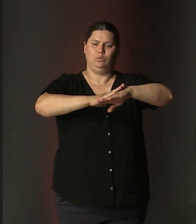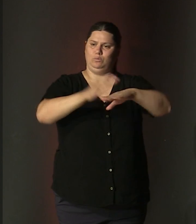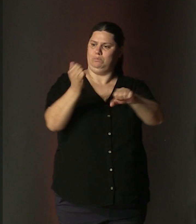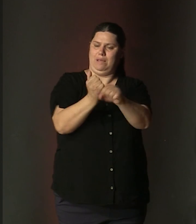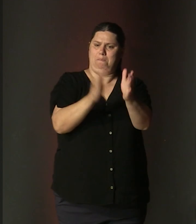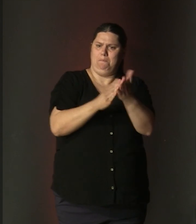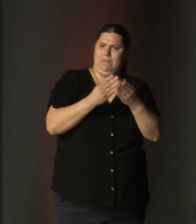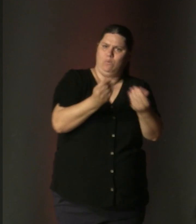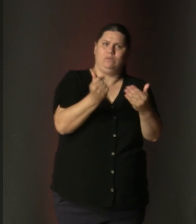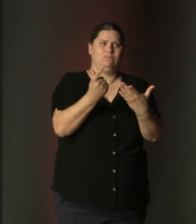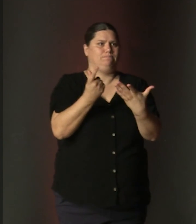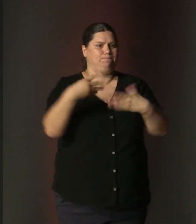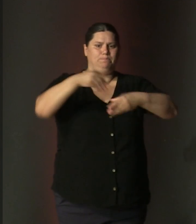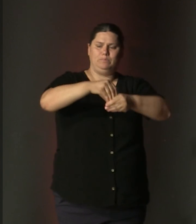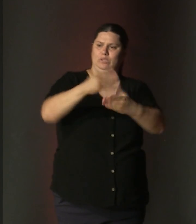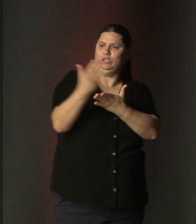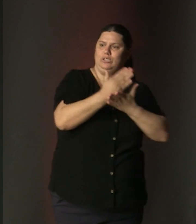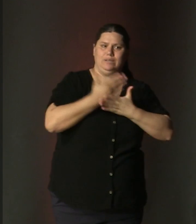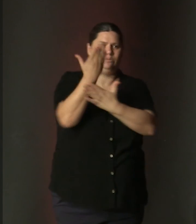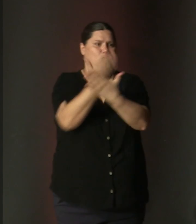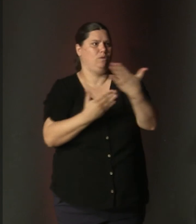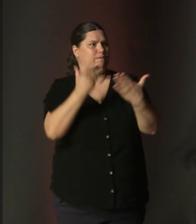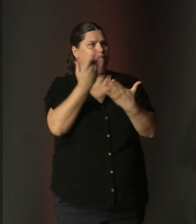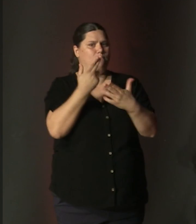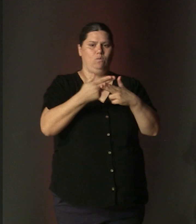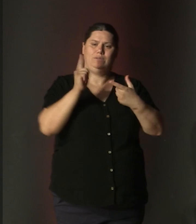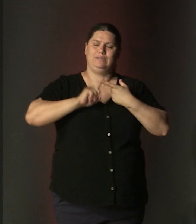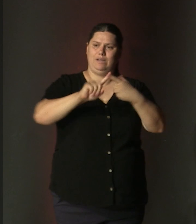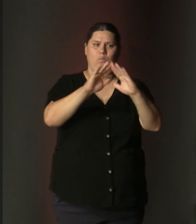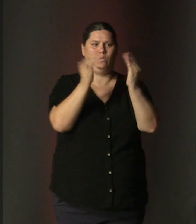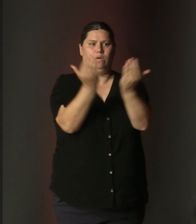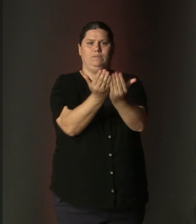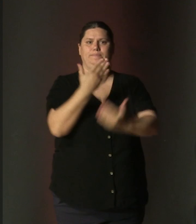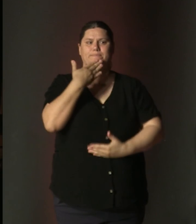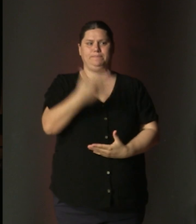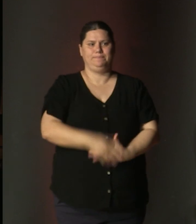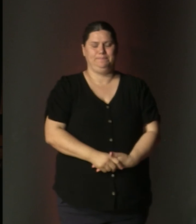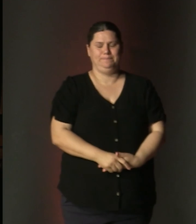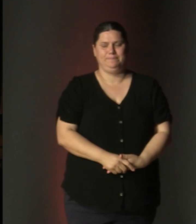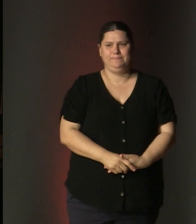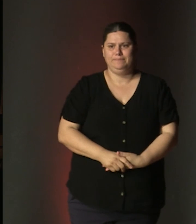minerals part of the shared blueprint for our sustainable world. Thank you very much.